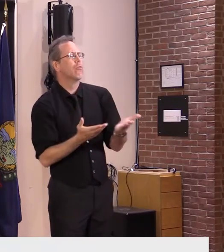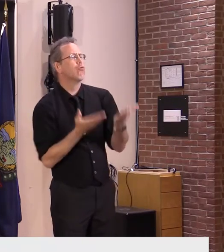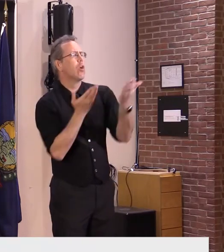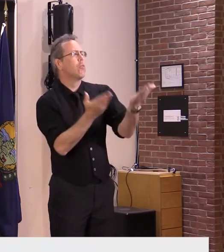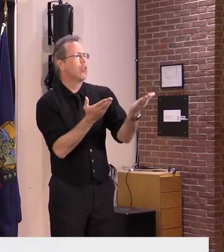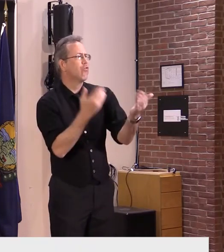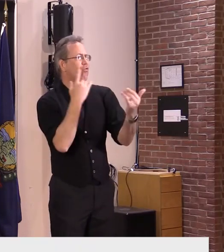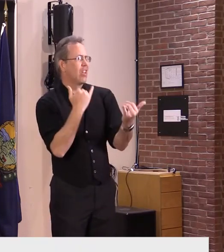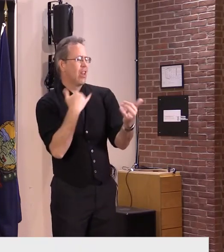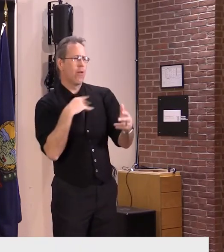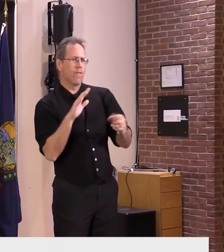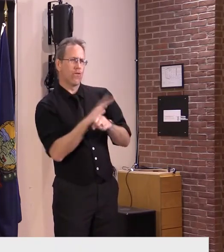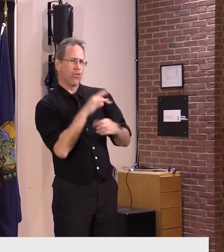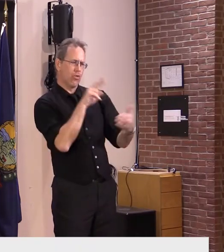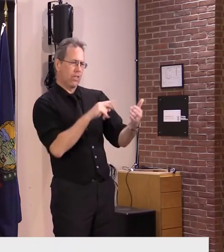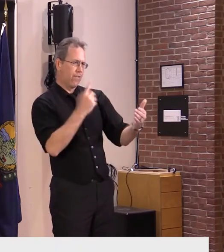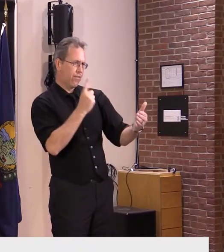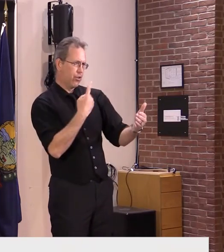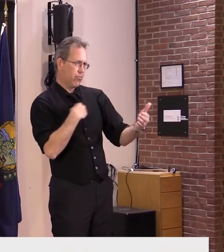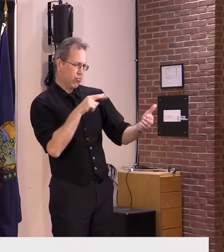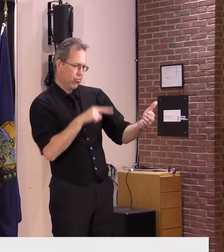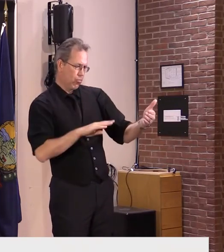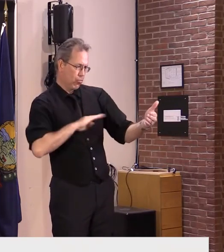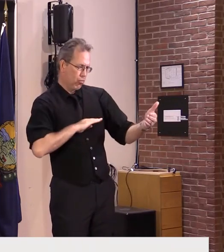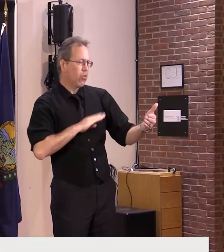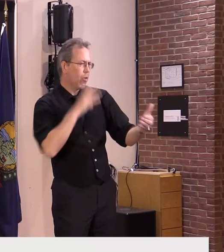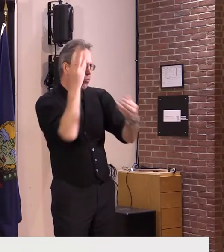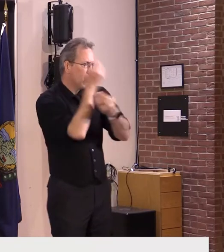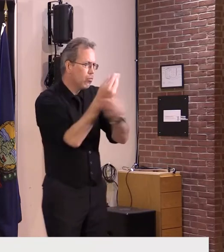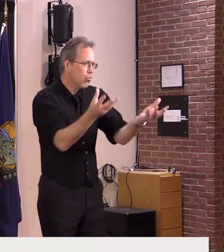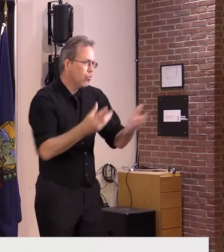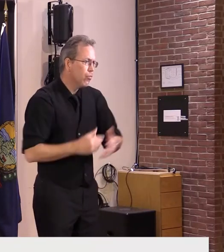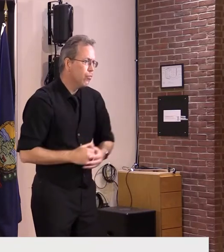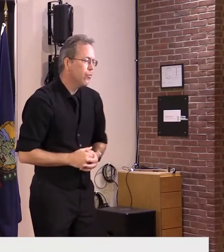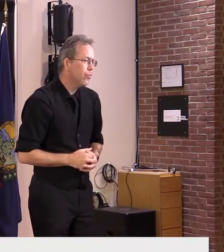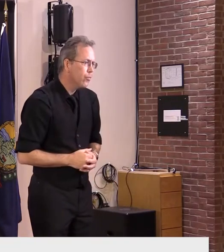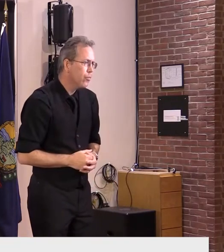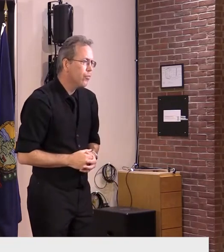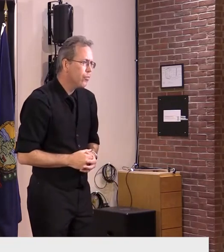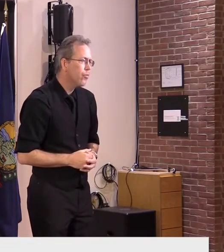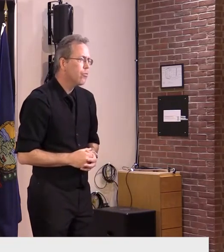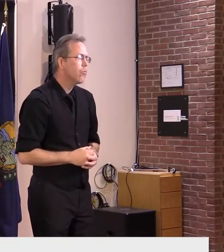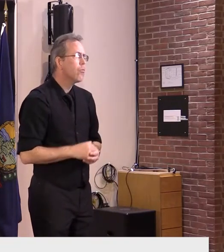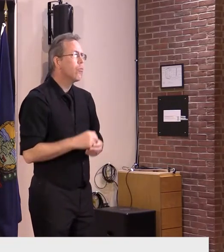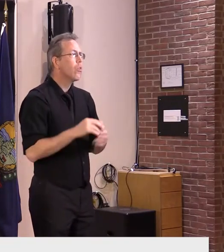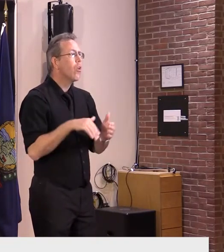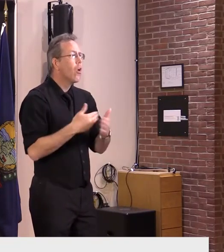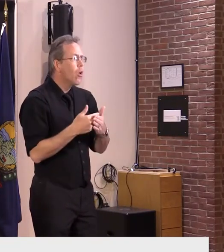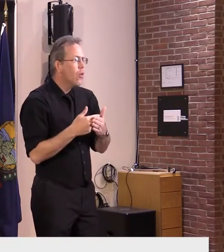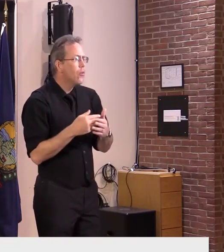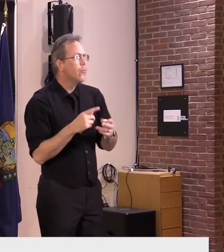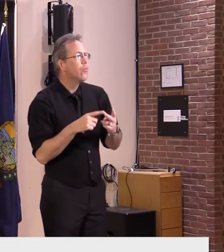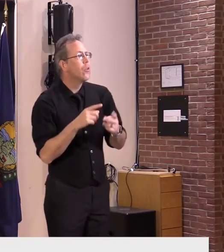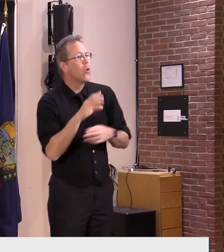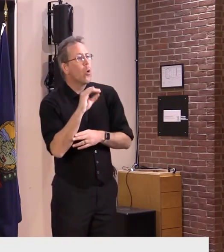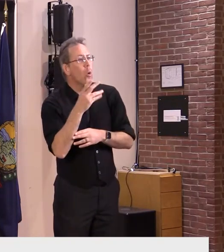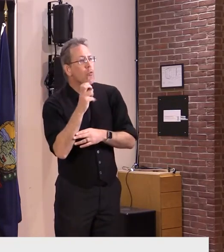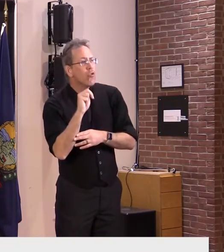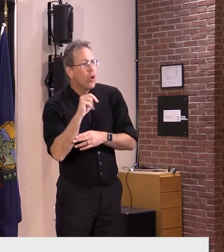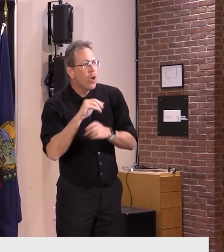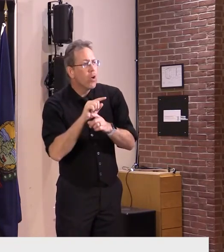you point out that with Omicron and the newer subvariants of Omicron, things have changed. Many,